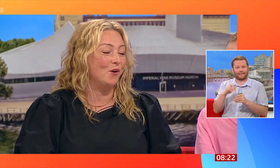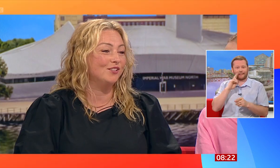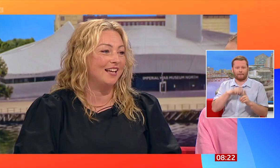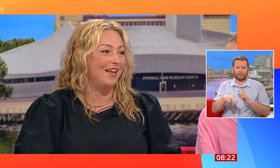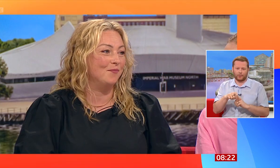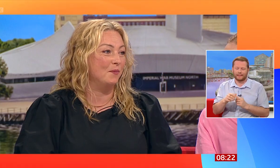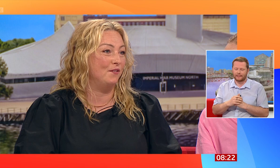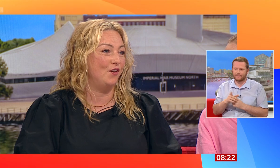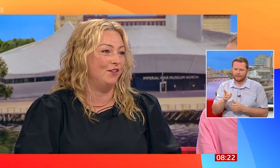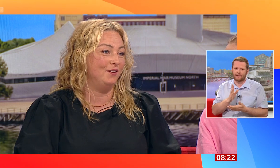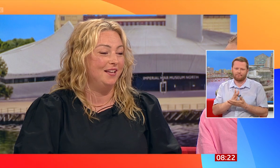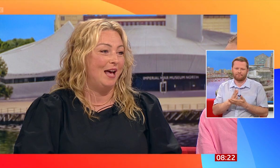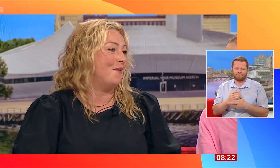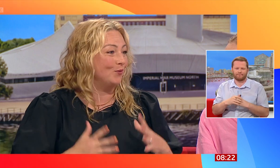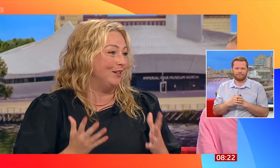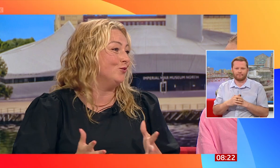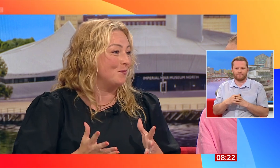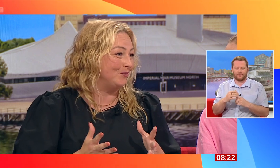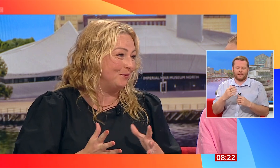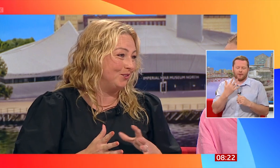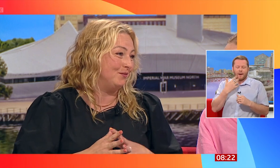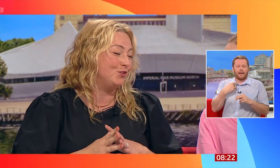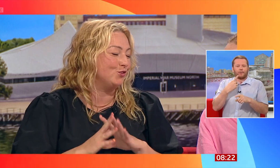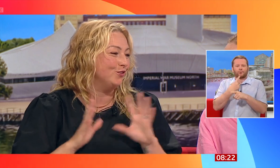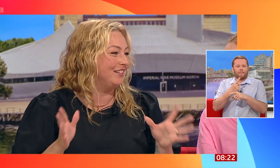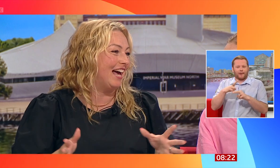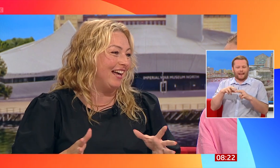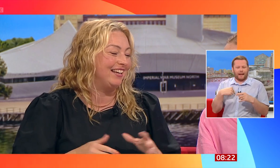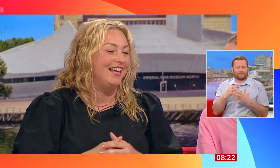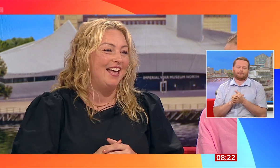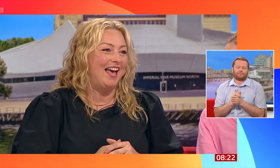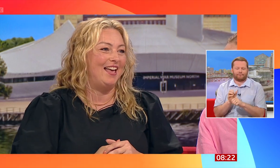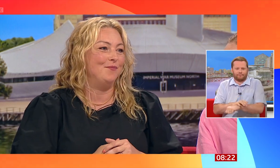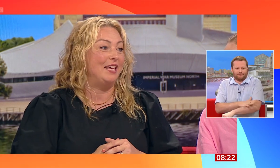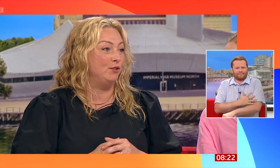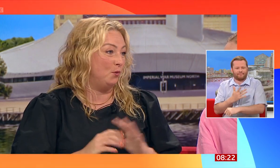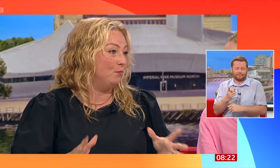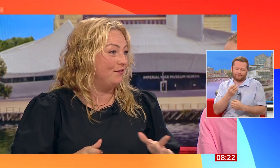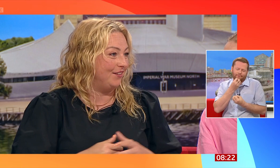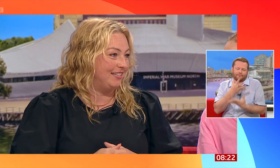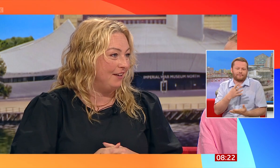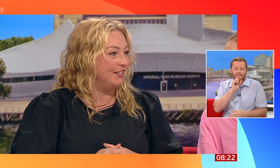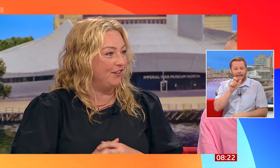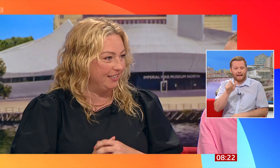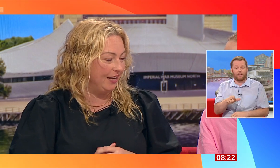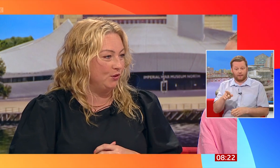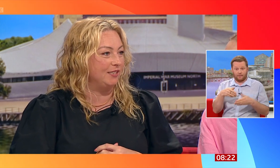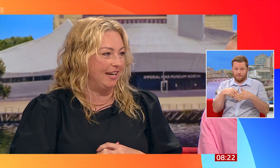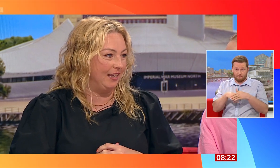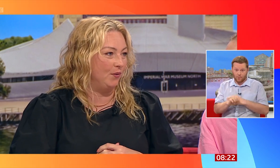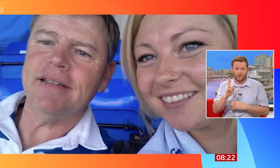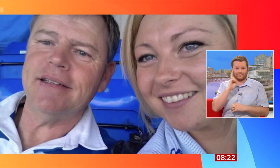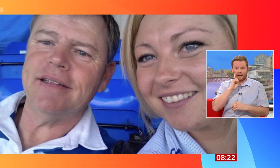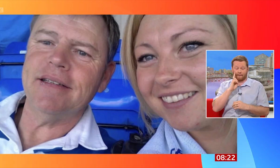really was. My father, I melt when I talk about him because he was such a lovely guy. He was born profoundly deaf. His first language was